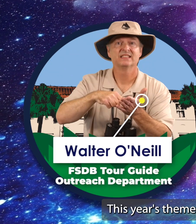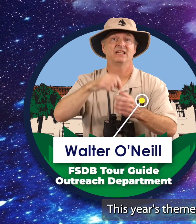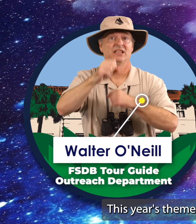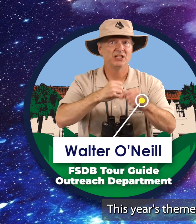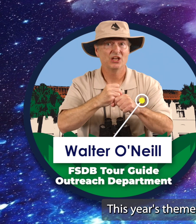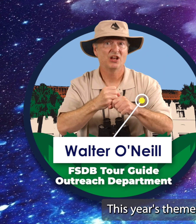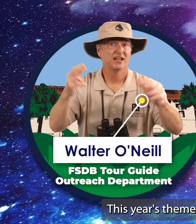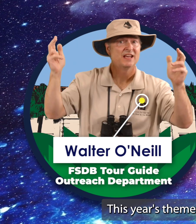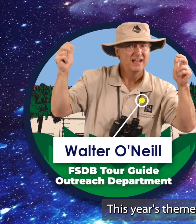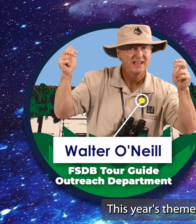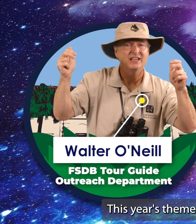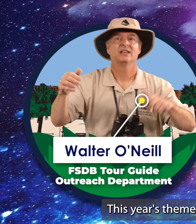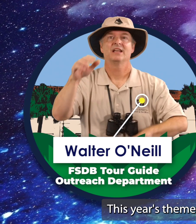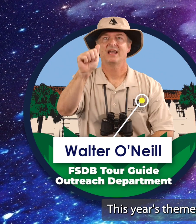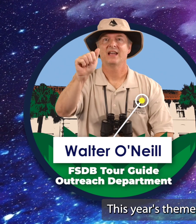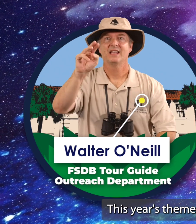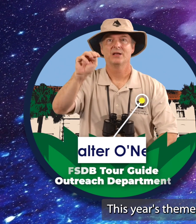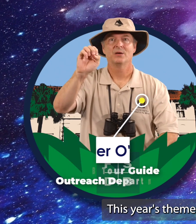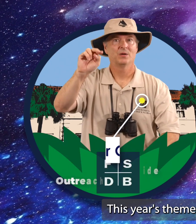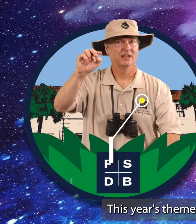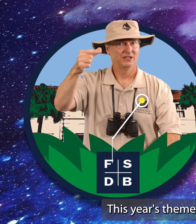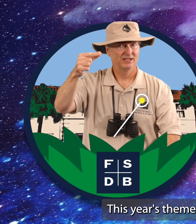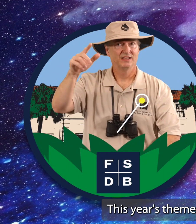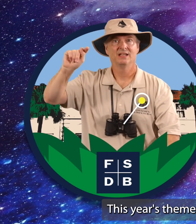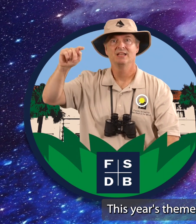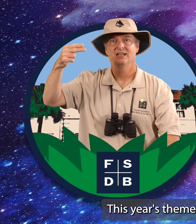This year's theme was Among the Stars.